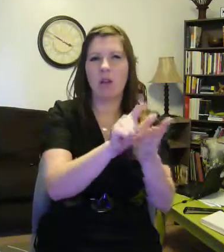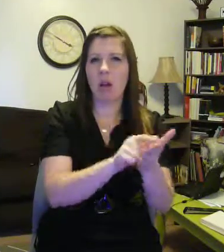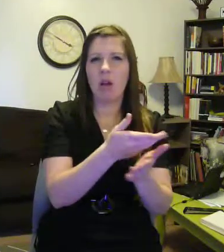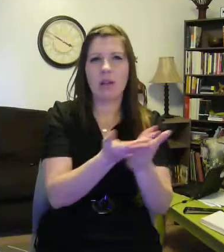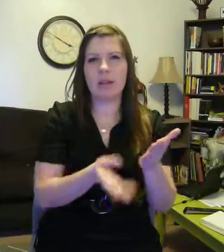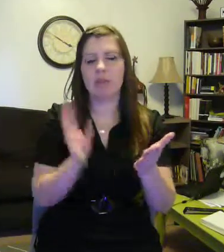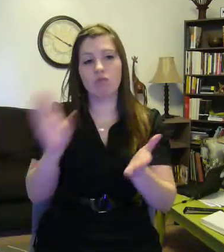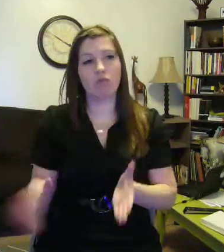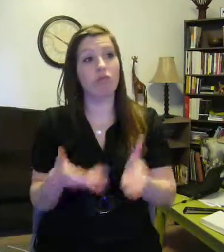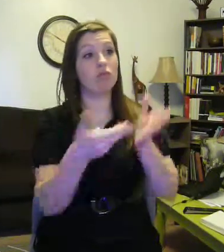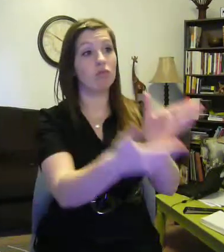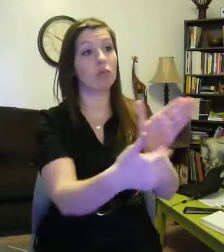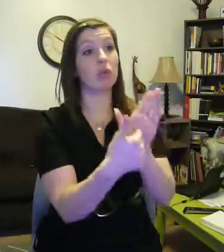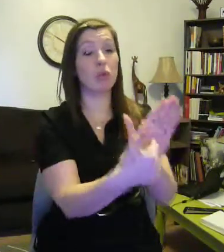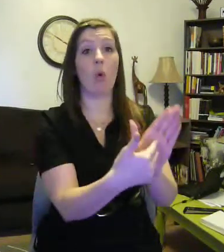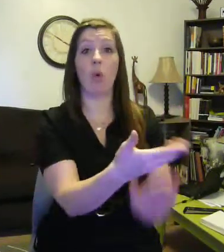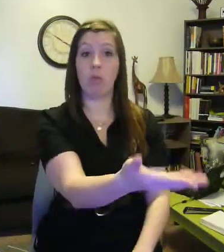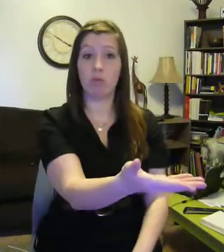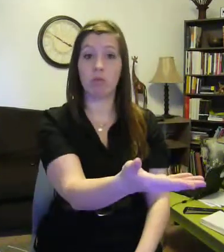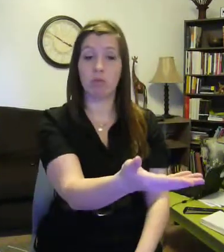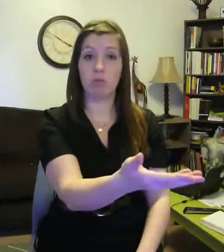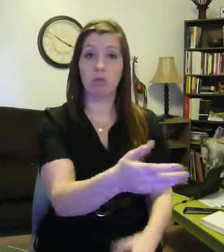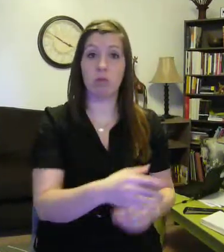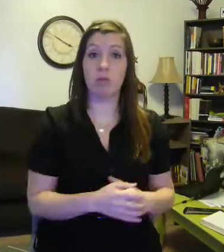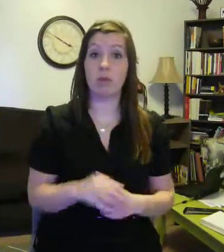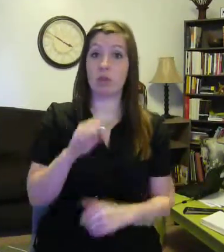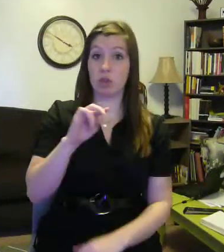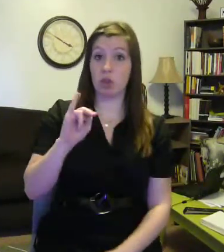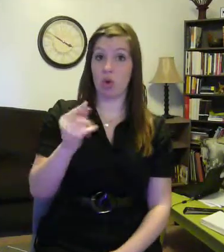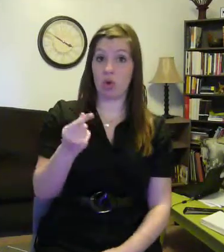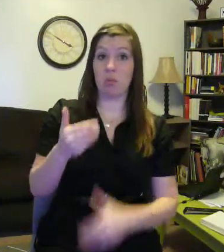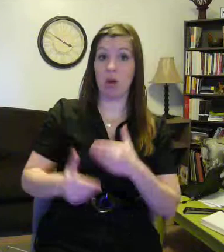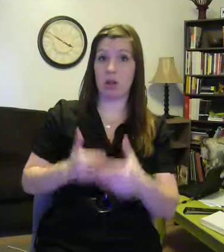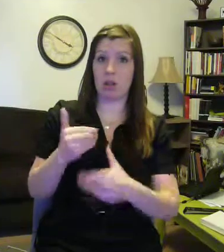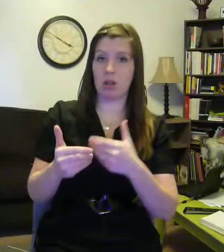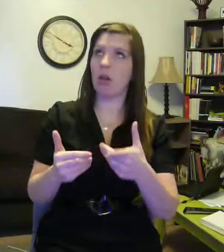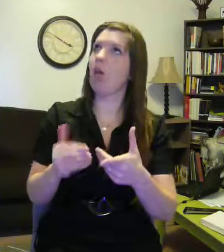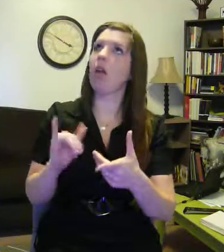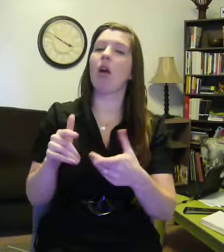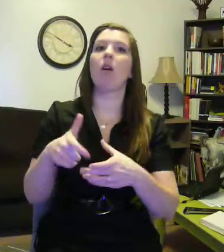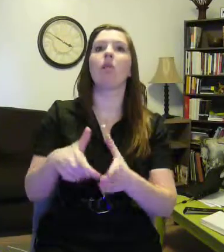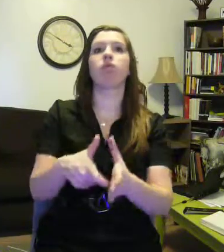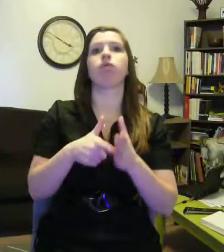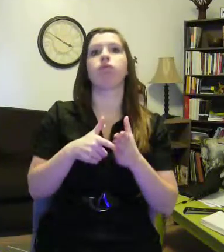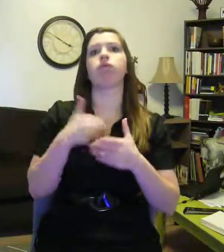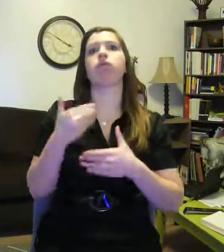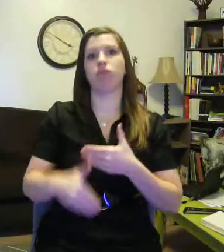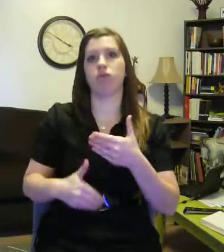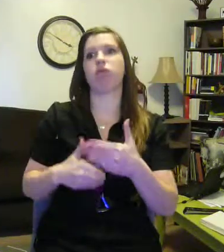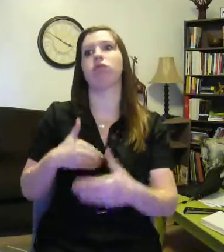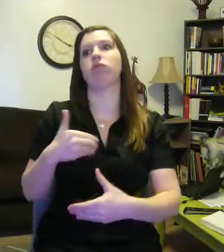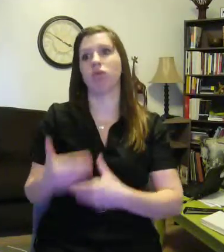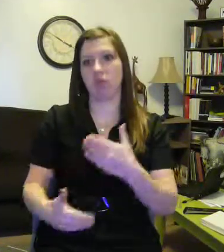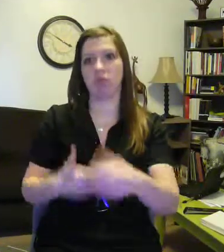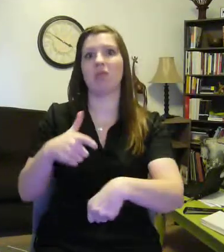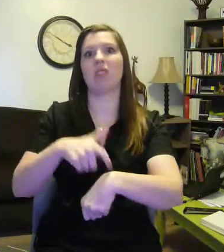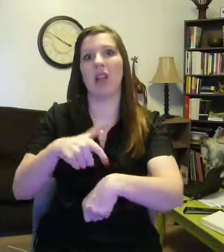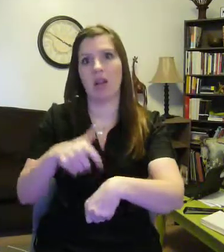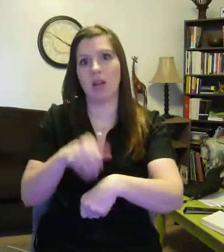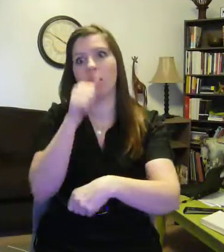located. And the zoning process seems to be the most tedious process that we go through. It can take anywhere